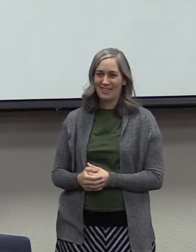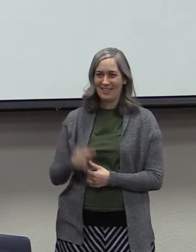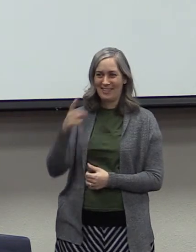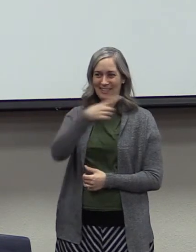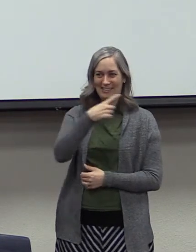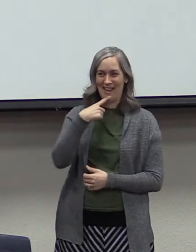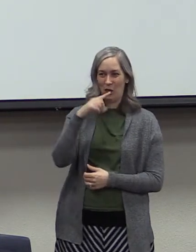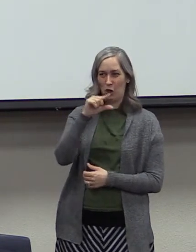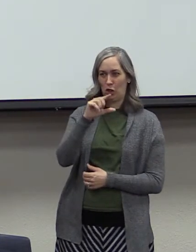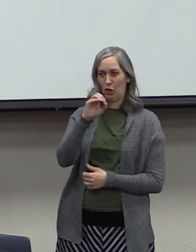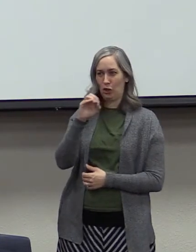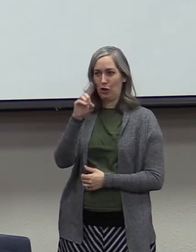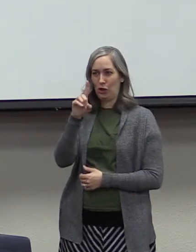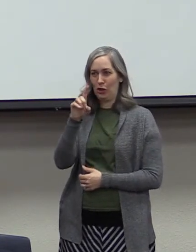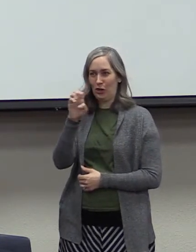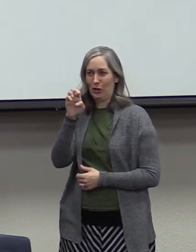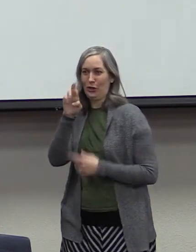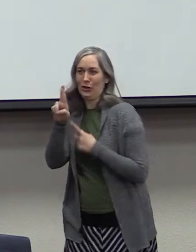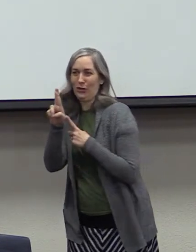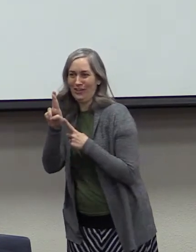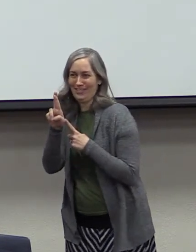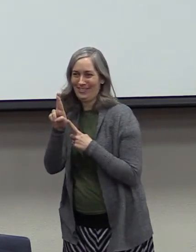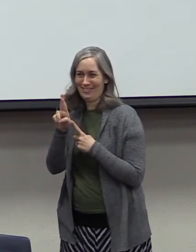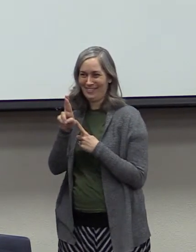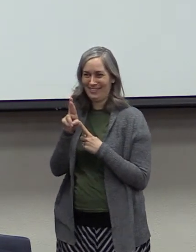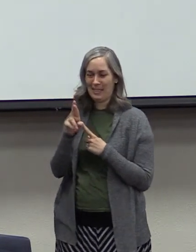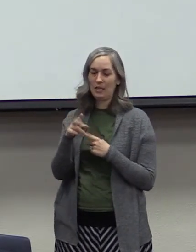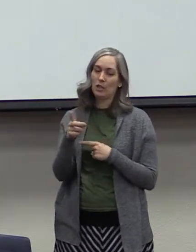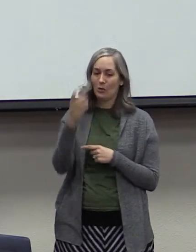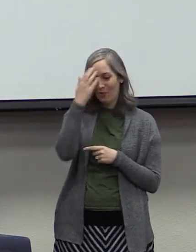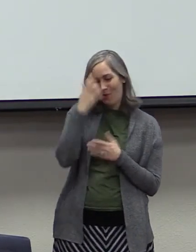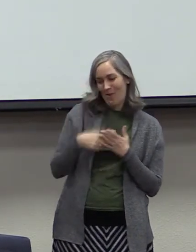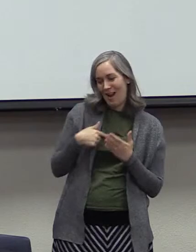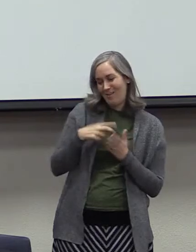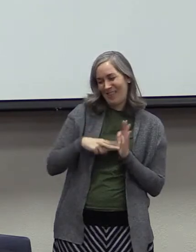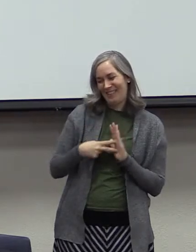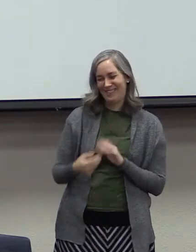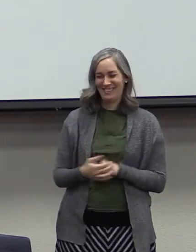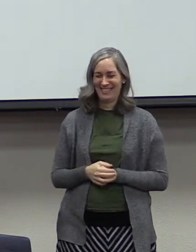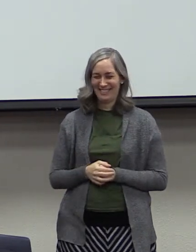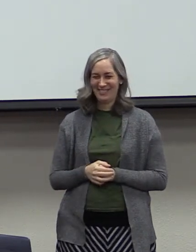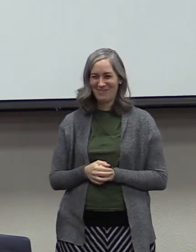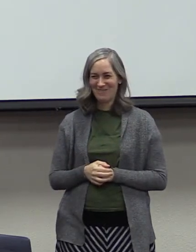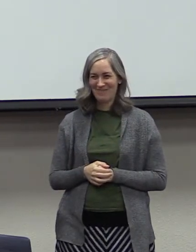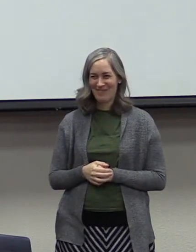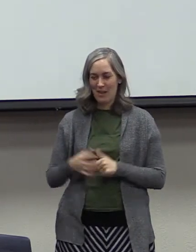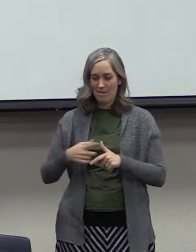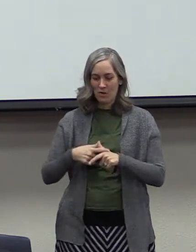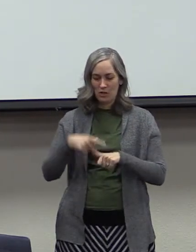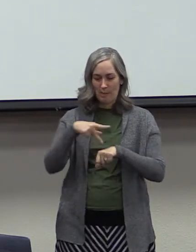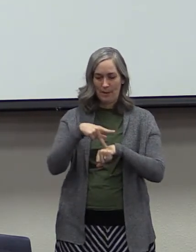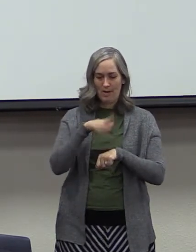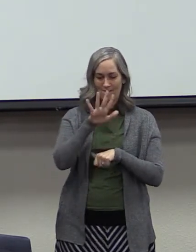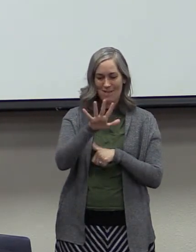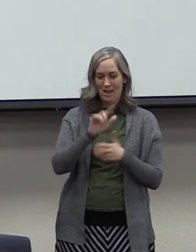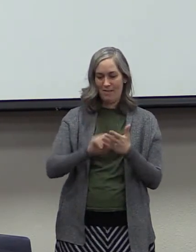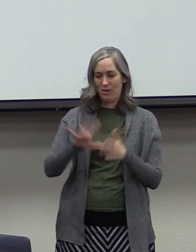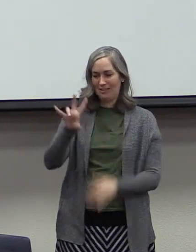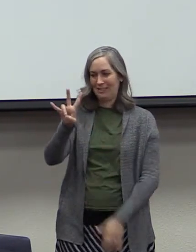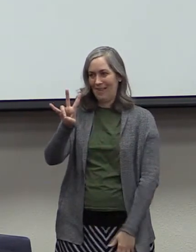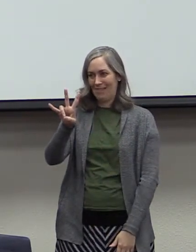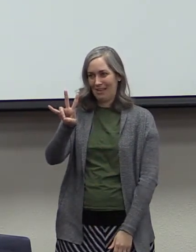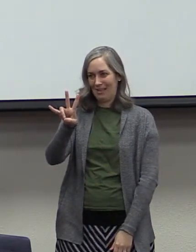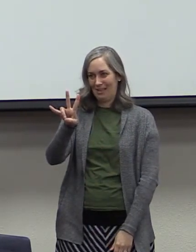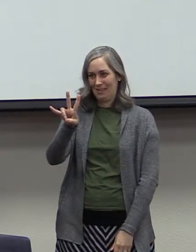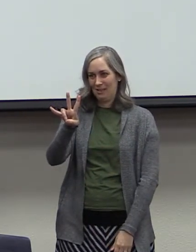oftentimes our pride gets in the way. And in the verse prior to 1 Peter chapter 5, verse 7, he